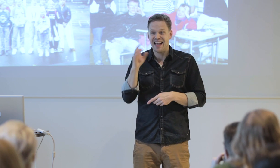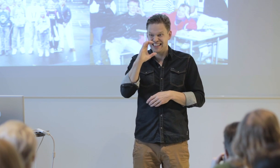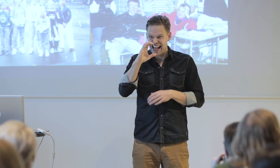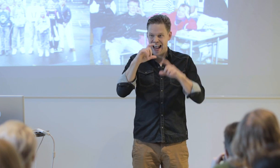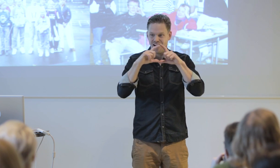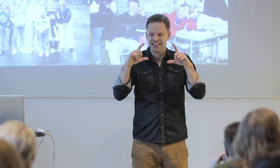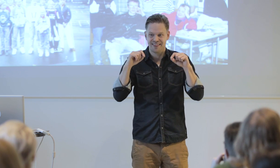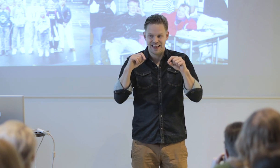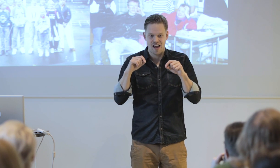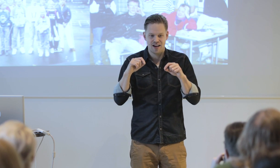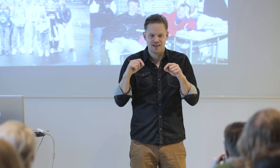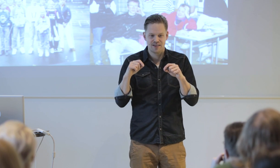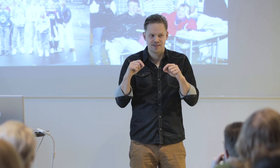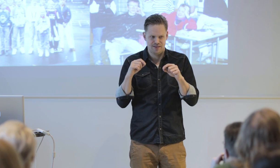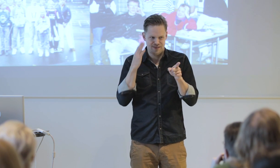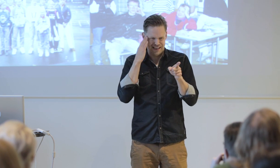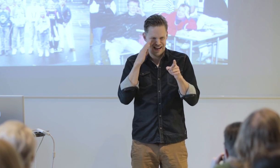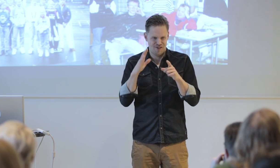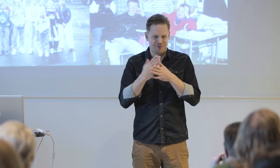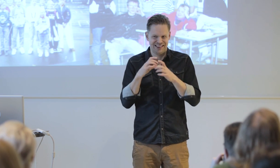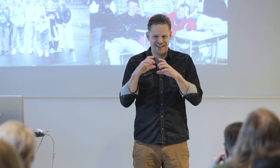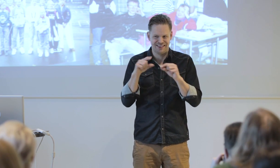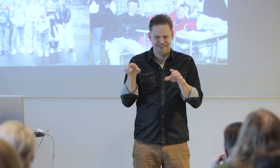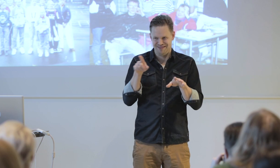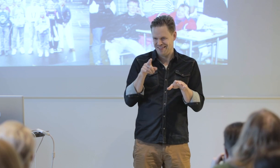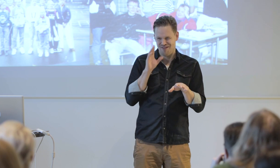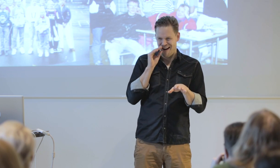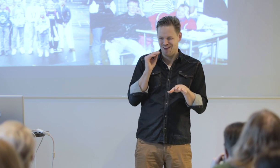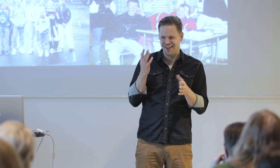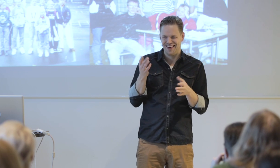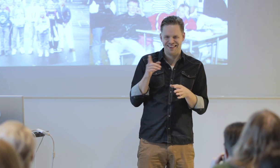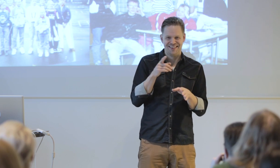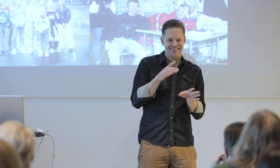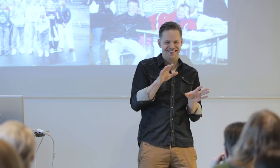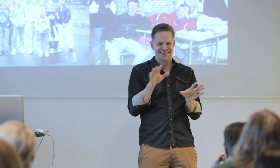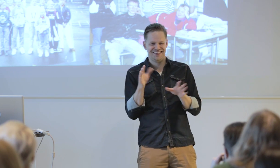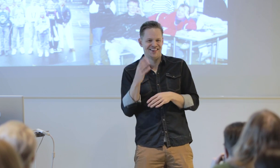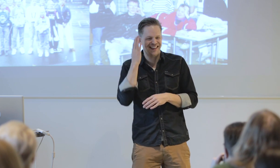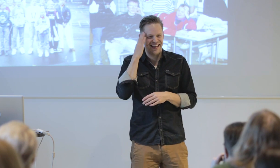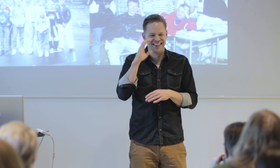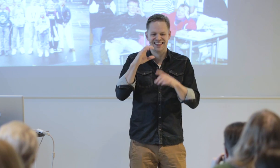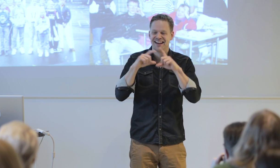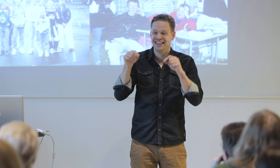paper. And then I had these C cassettes, you know, the old cassettes. I don't know if you're that old that you know old, but